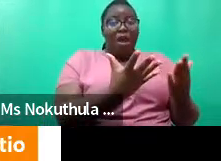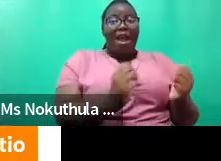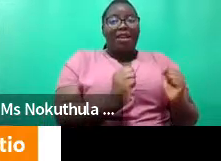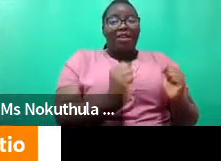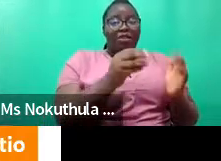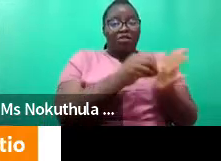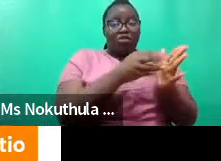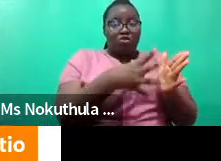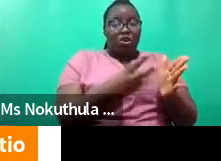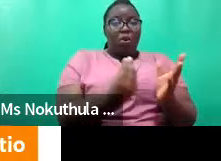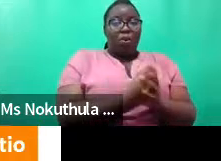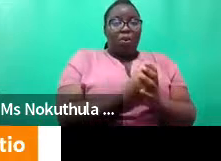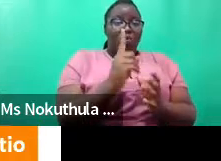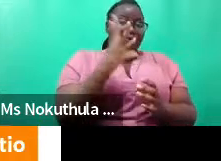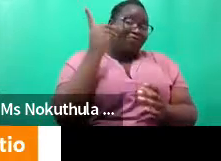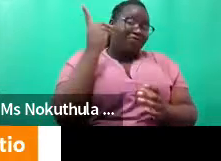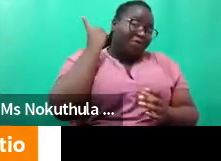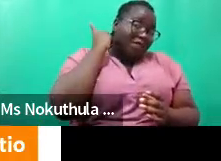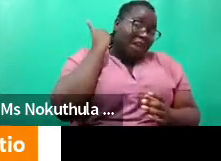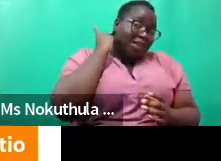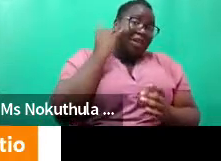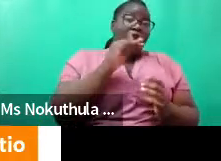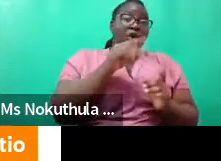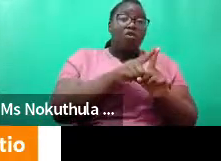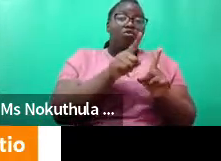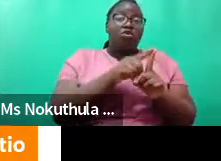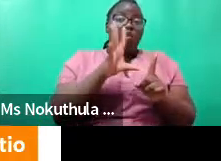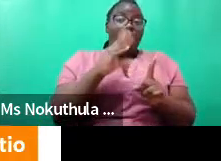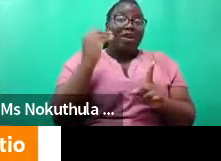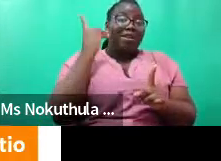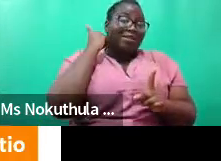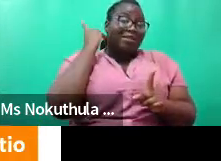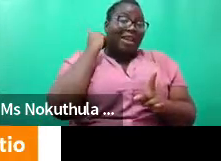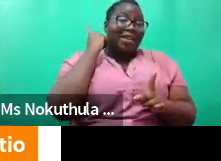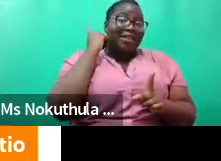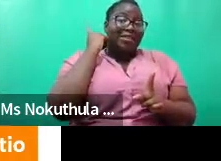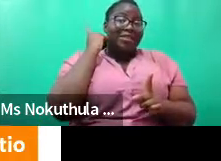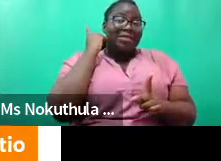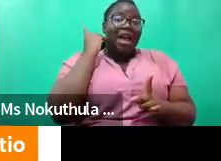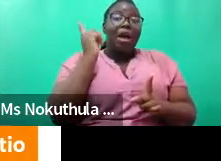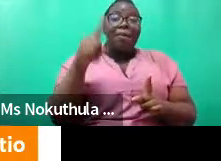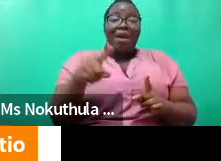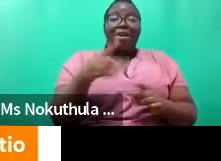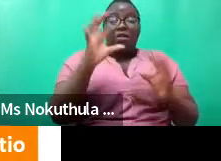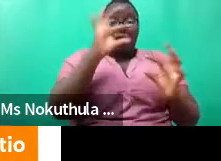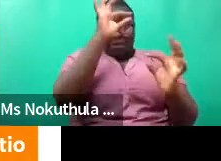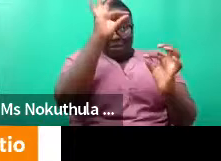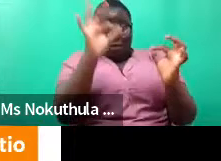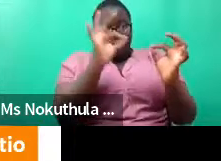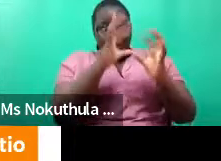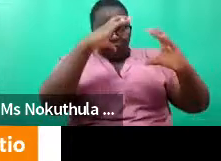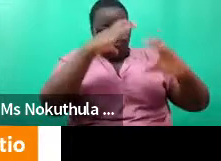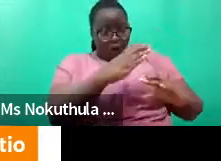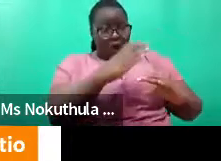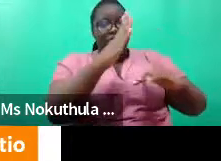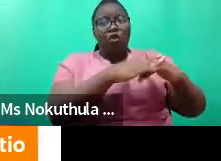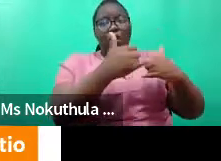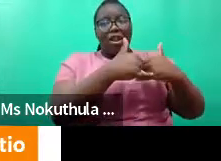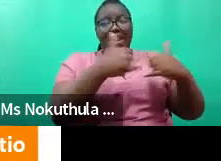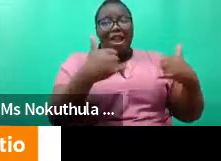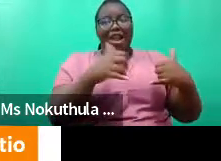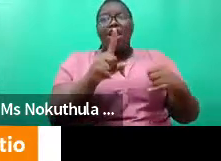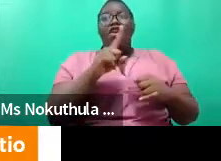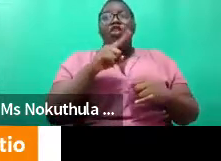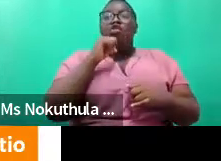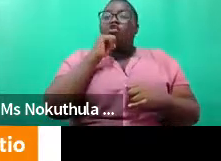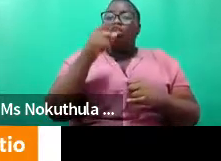data bundles. Those data bundles should be specifically for online counseling, only, not for both online counseling